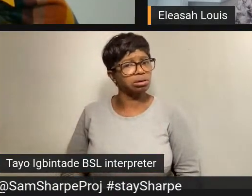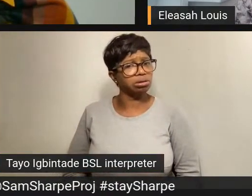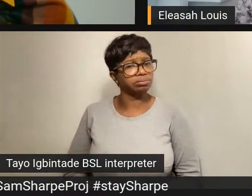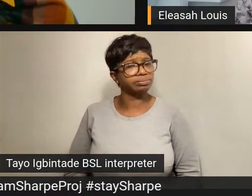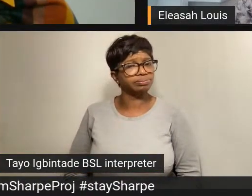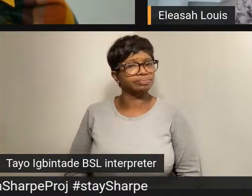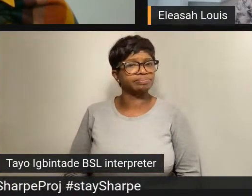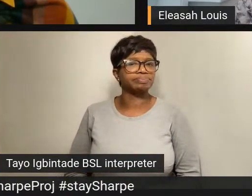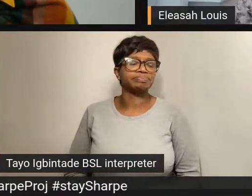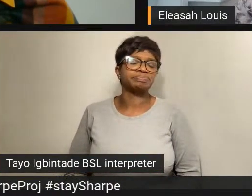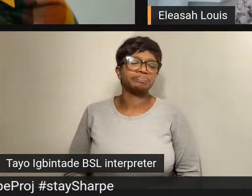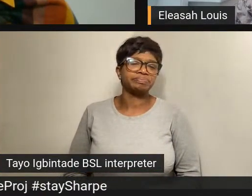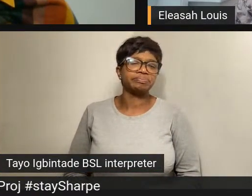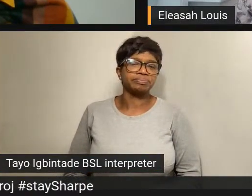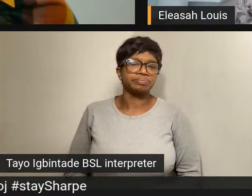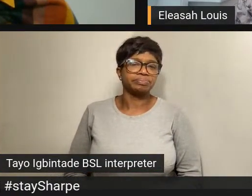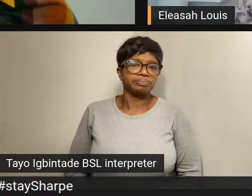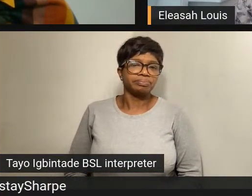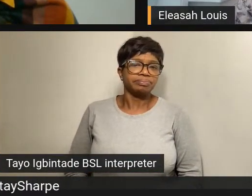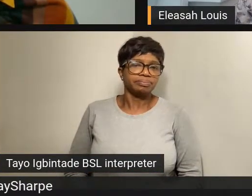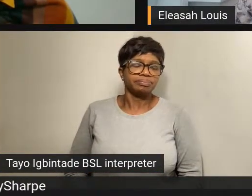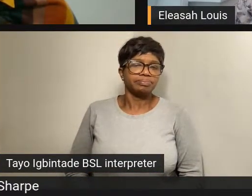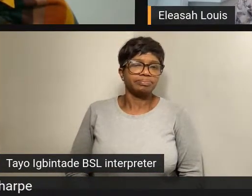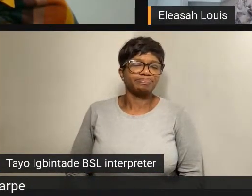I think that